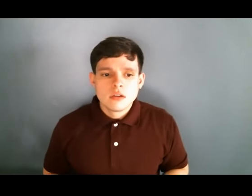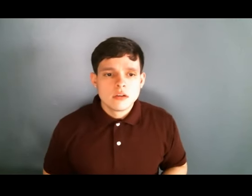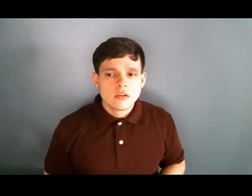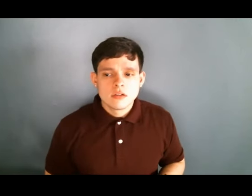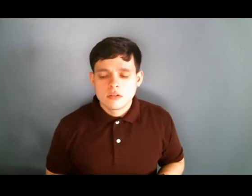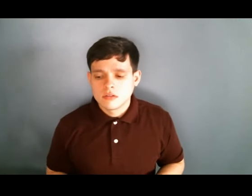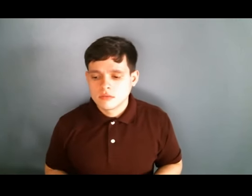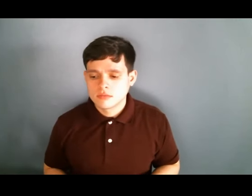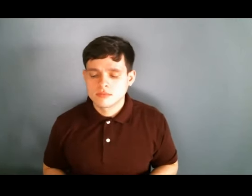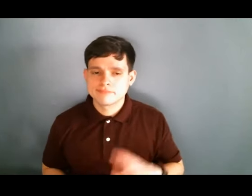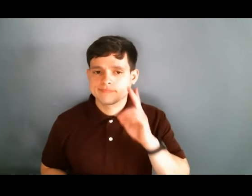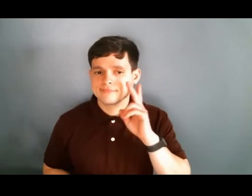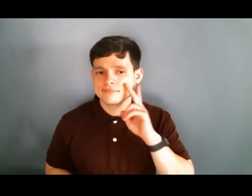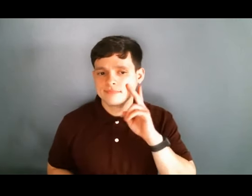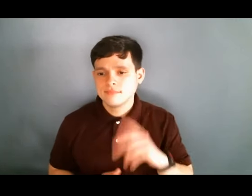Let's see.